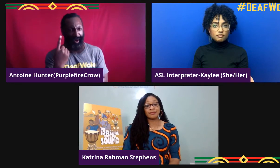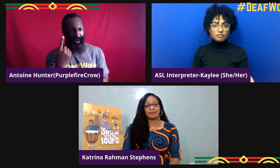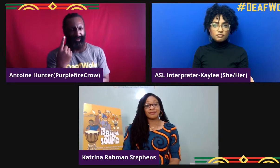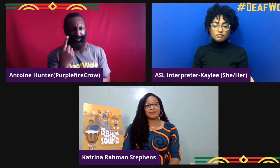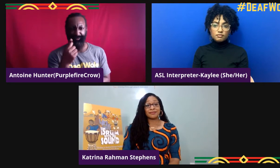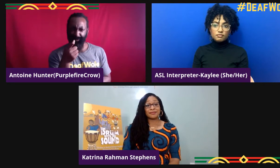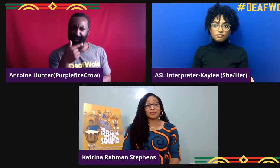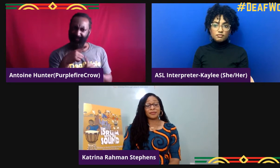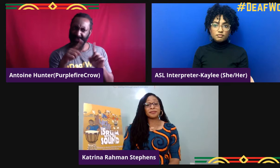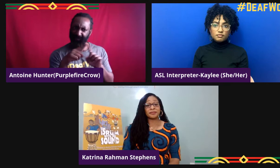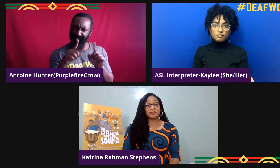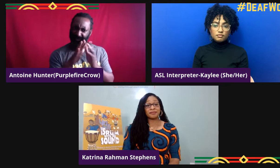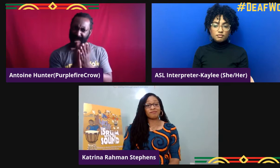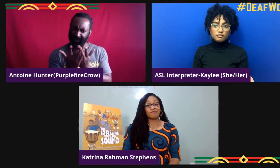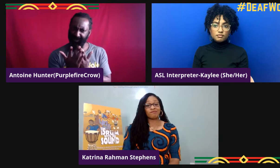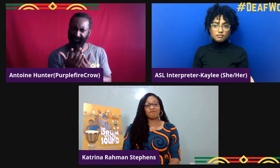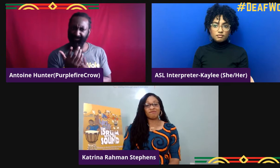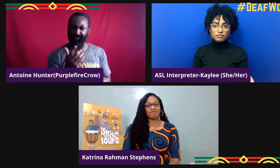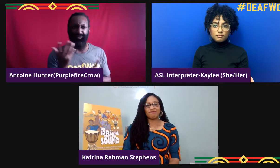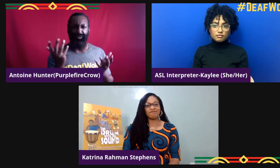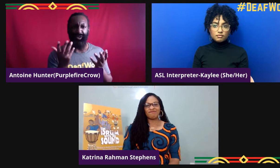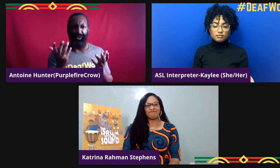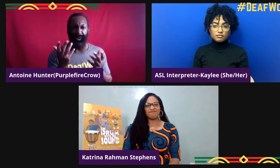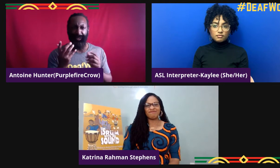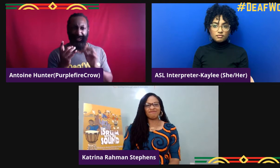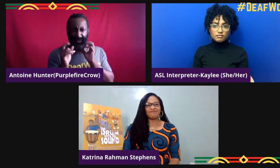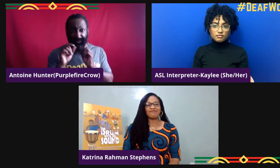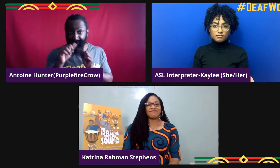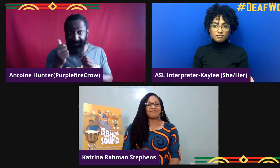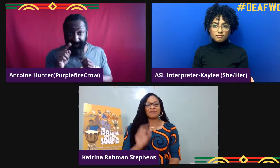You've published many different books, right? This isn't your only one?